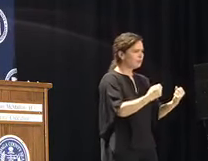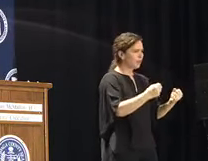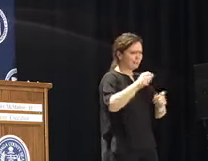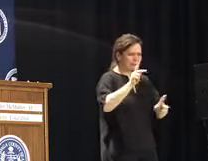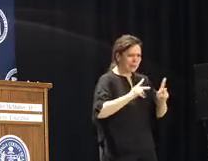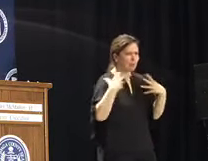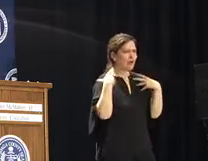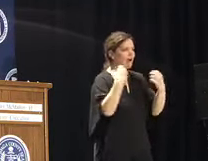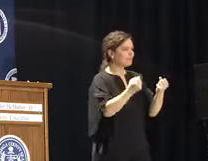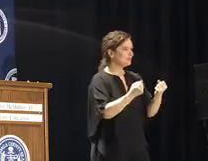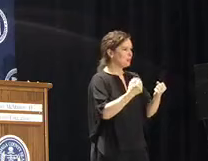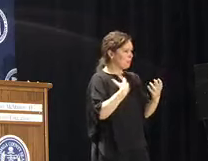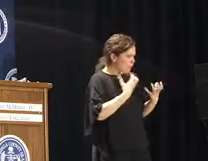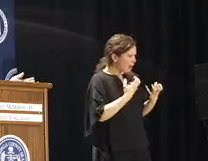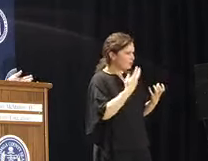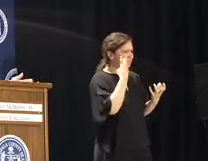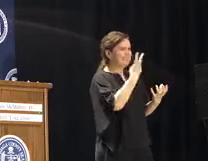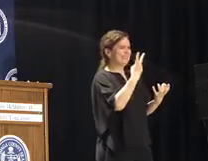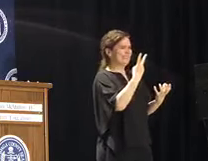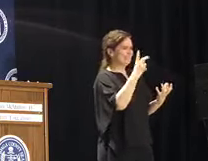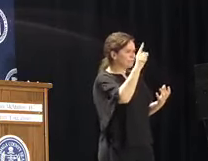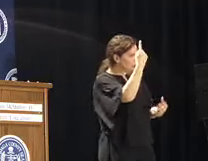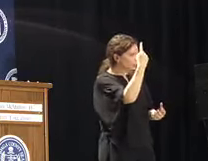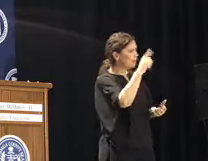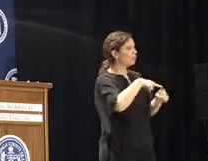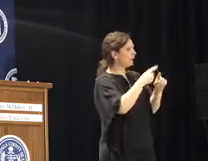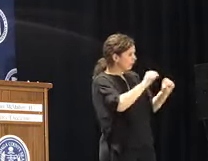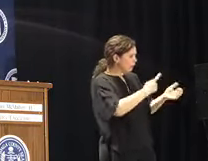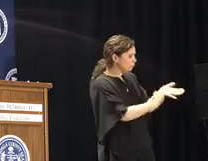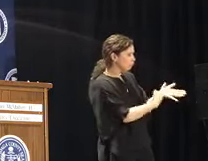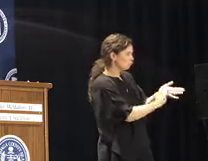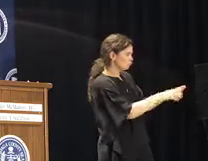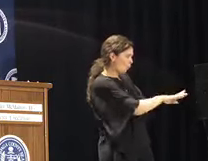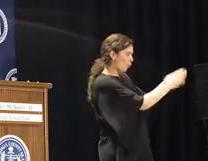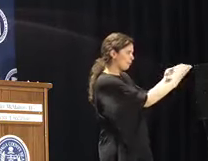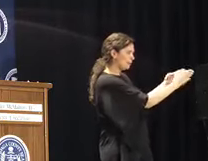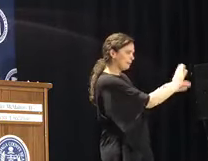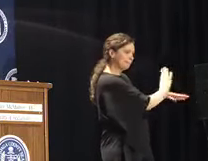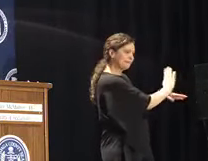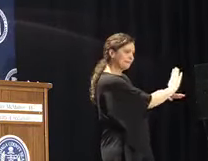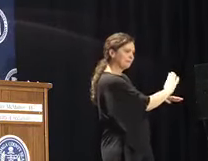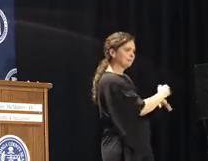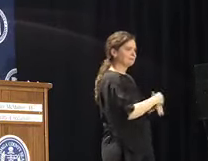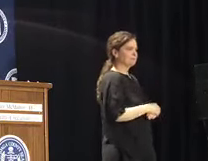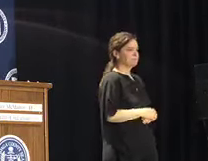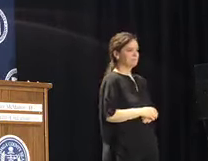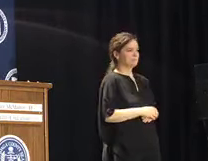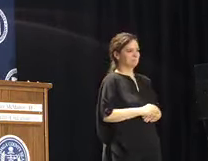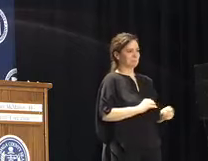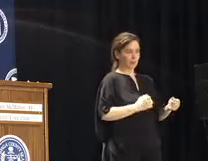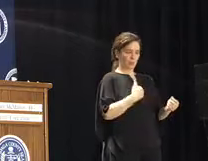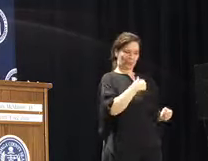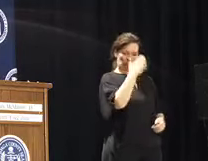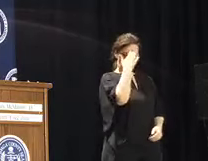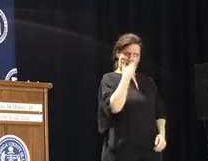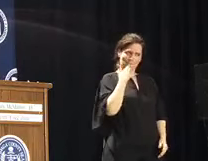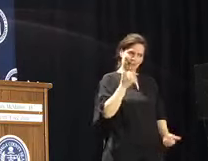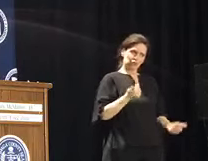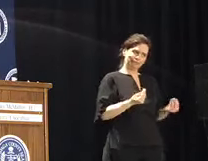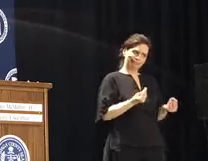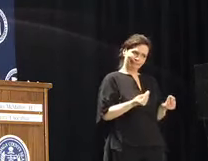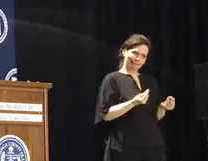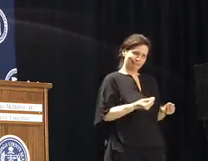in ways that are just, we know better. We know better, right? There's a difference between tailgating, where you're not supposed to be in public, and being